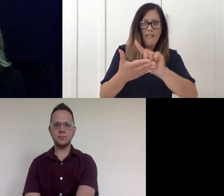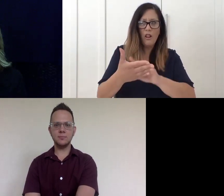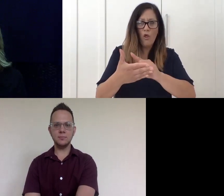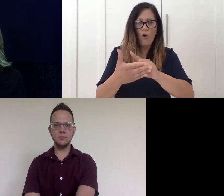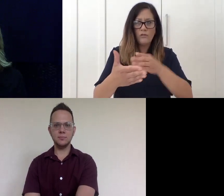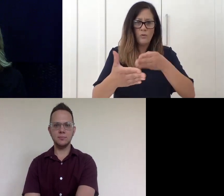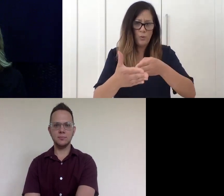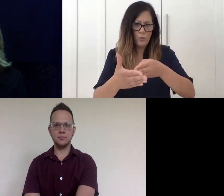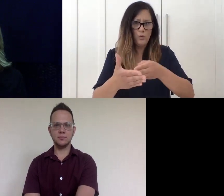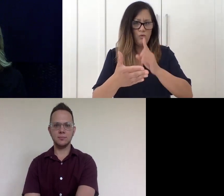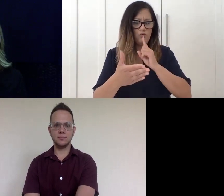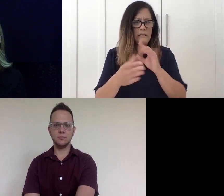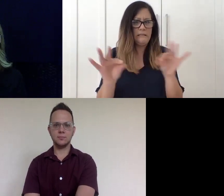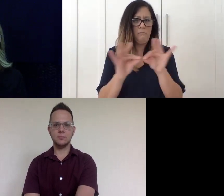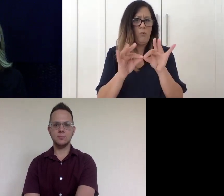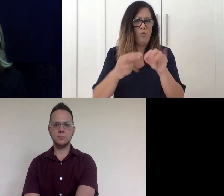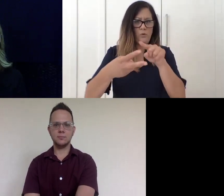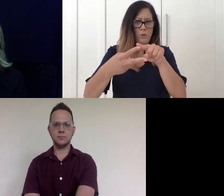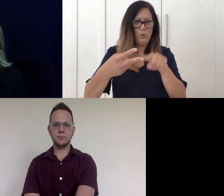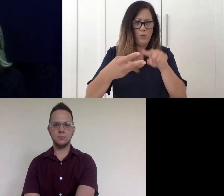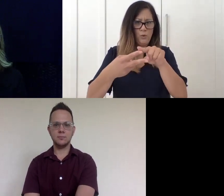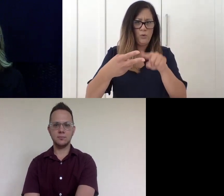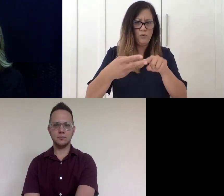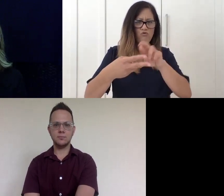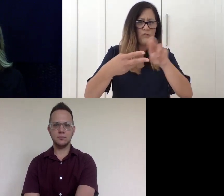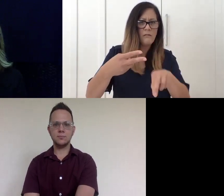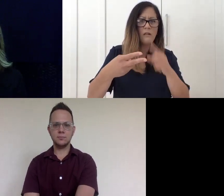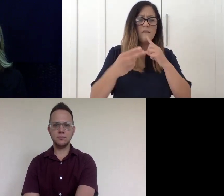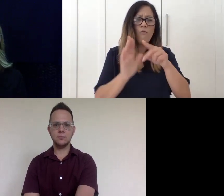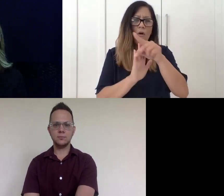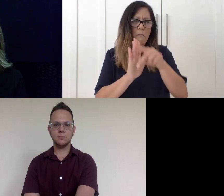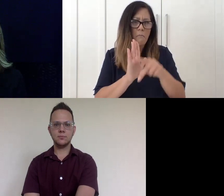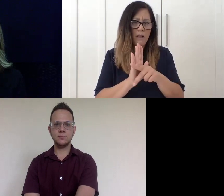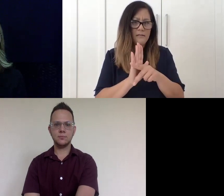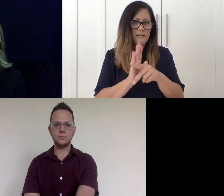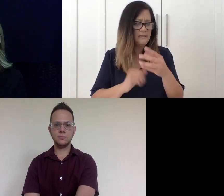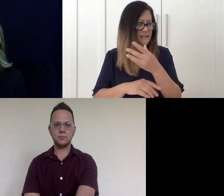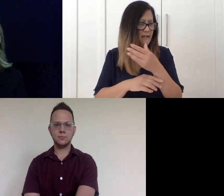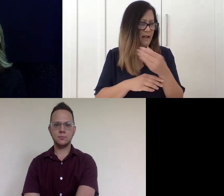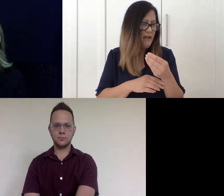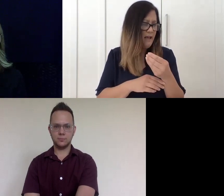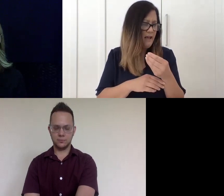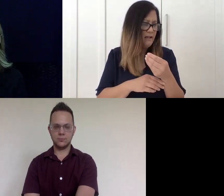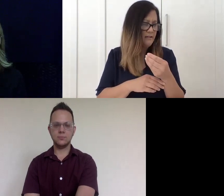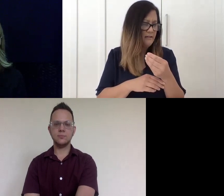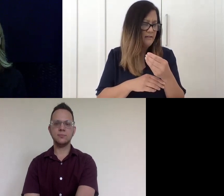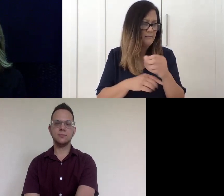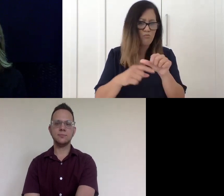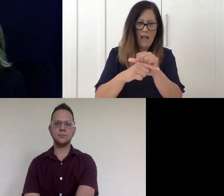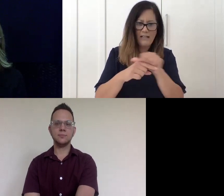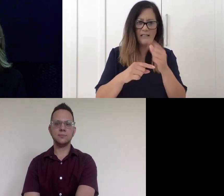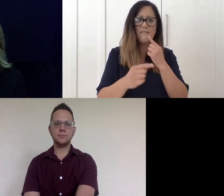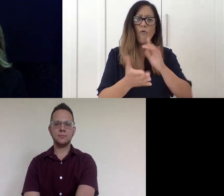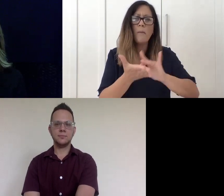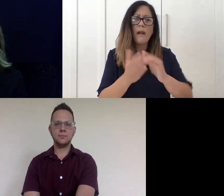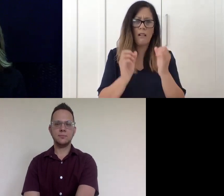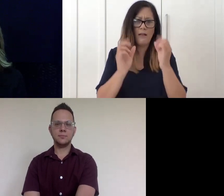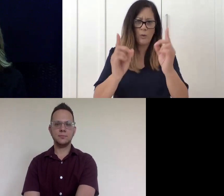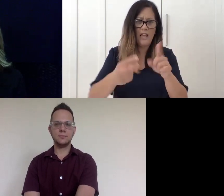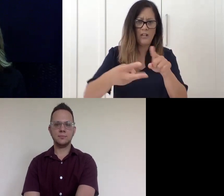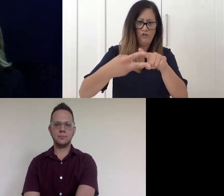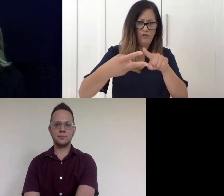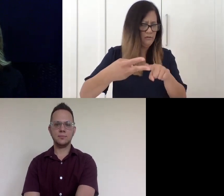specifically, as a result of the lawsuit, there